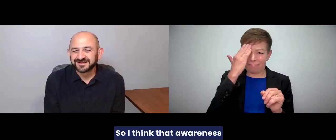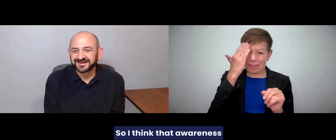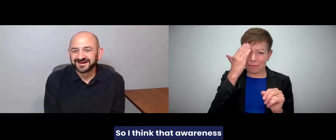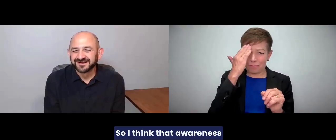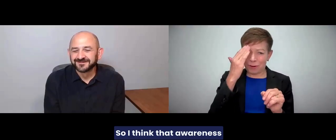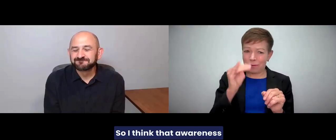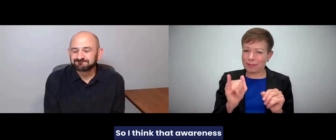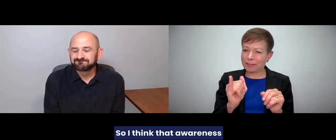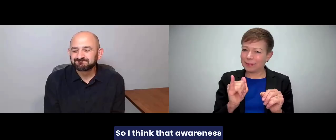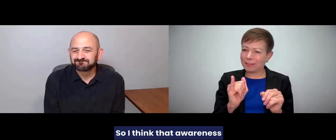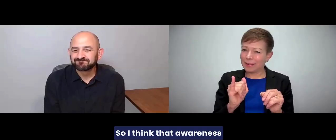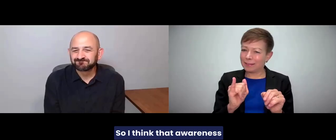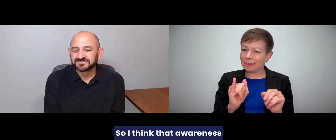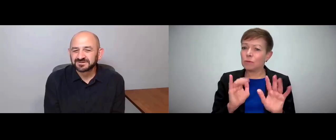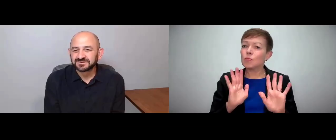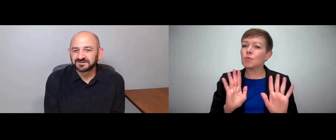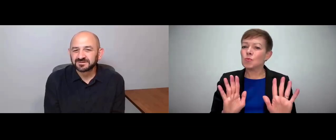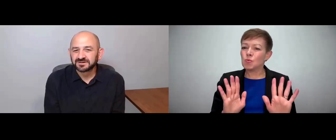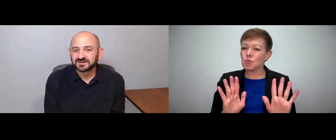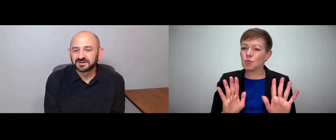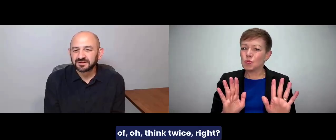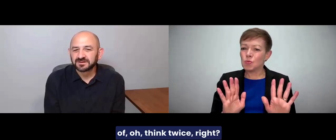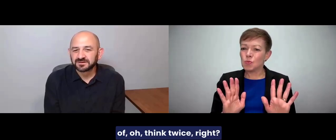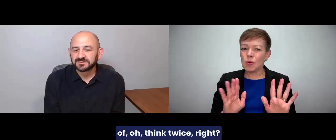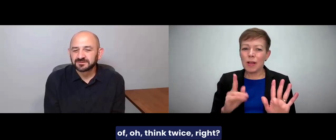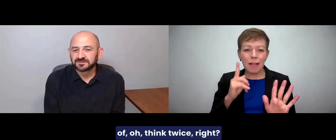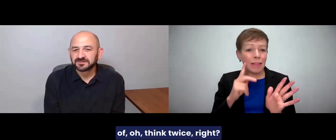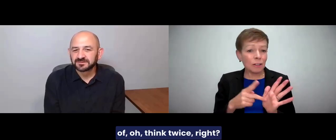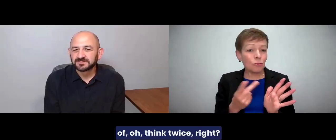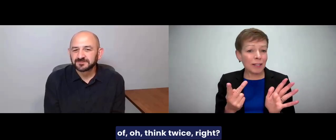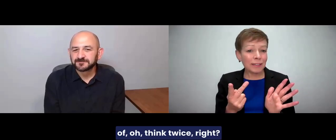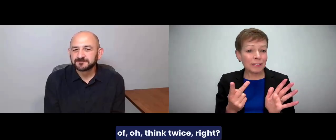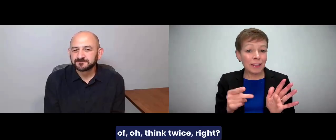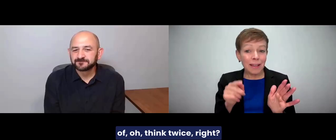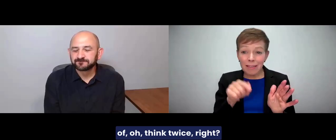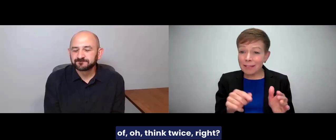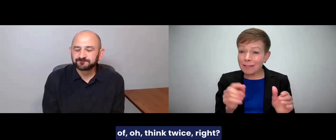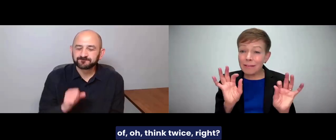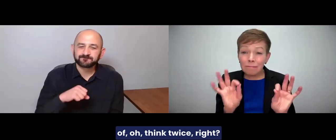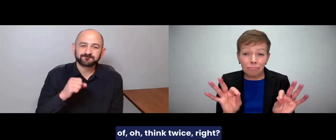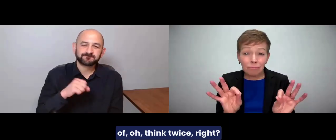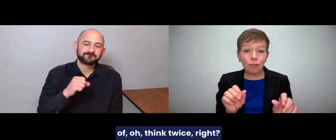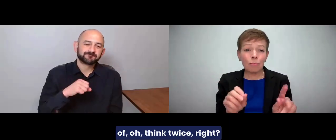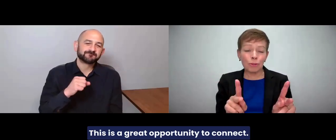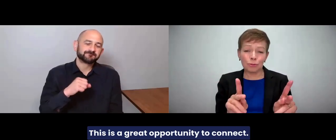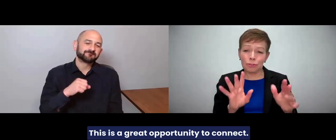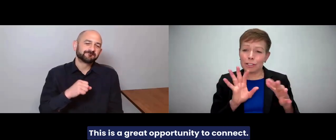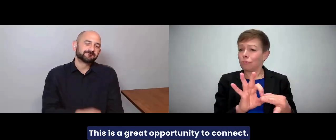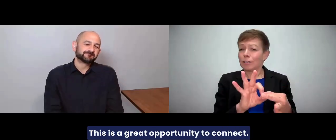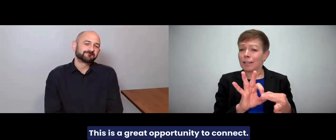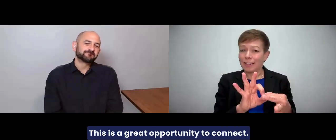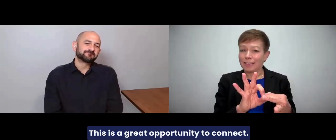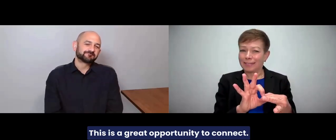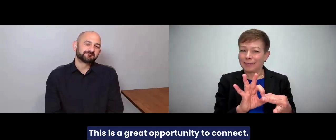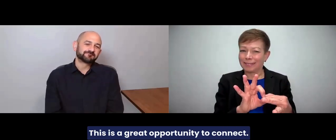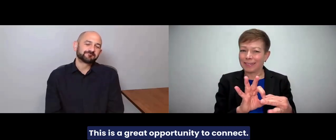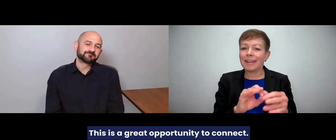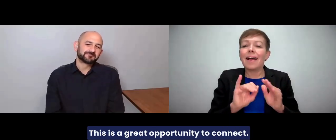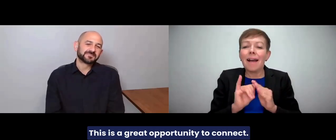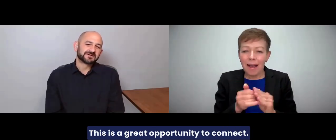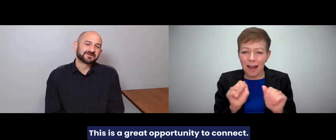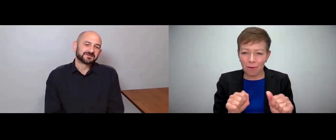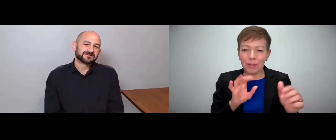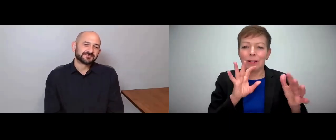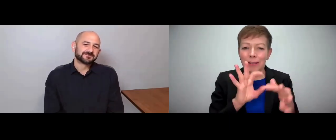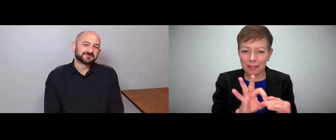think that awareness of, think twice, right? This is a great opportunity